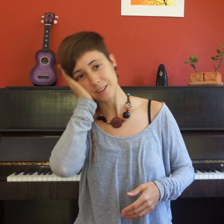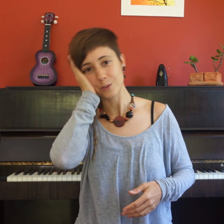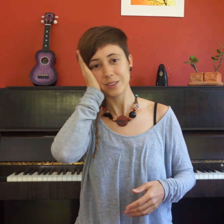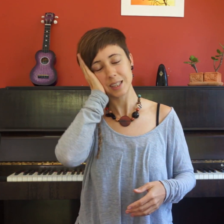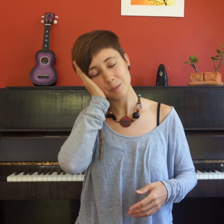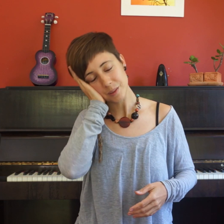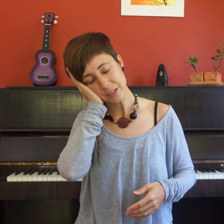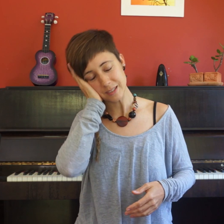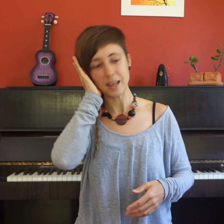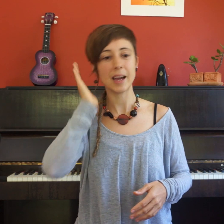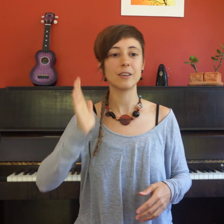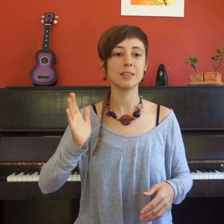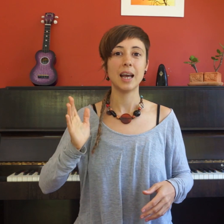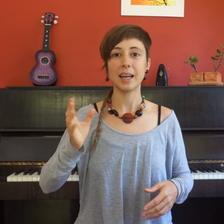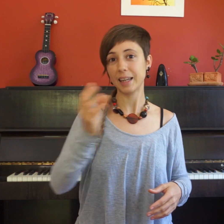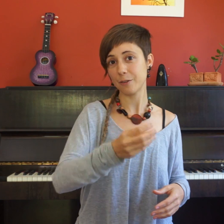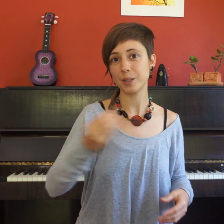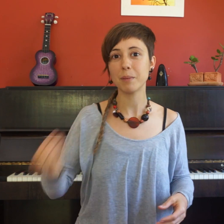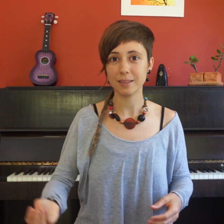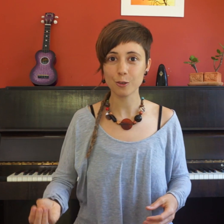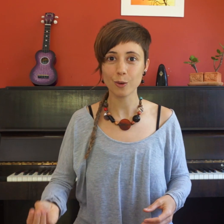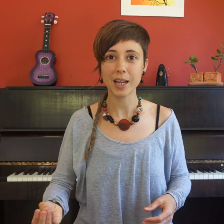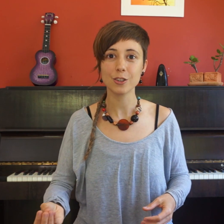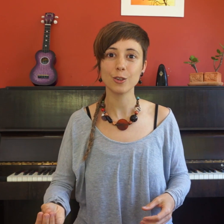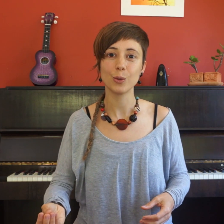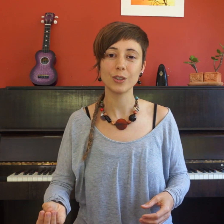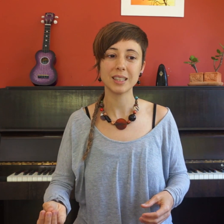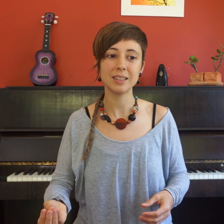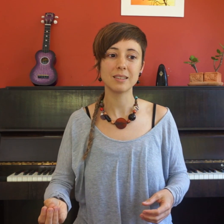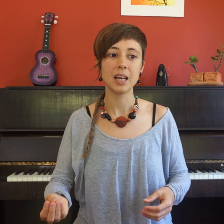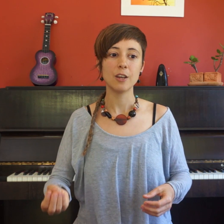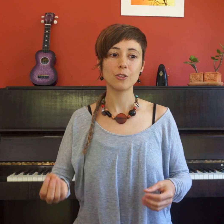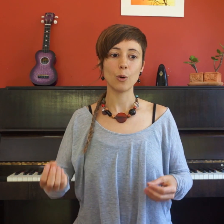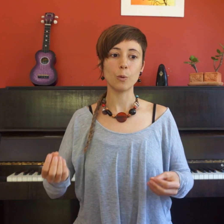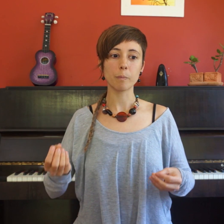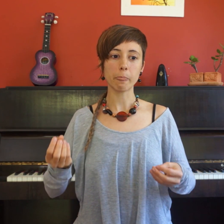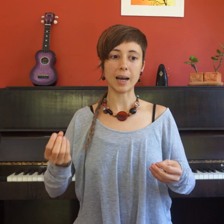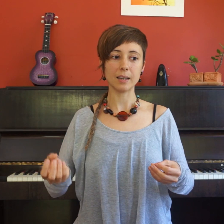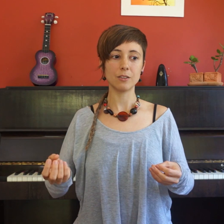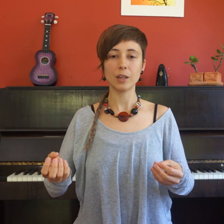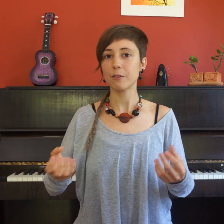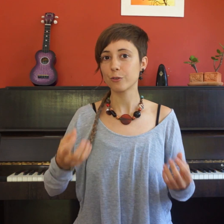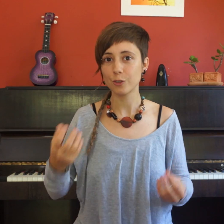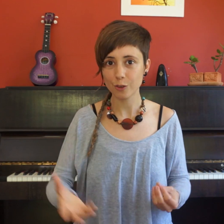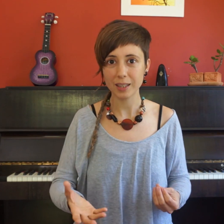ask for sleep if she's tired, and I have an immediate reaction to her needs. So I don't have a